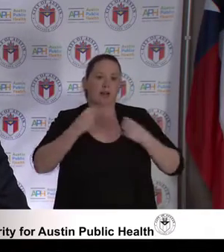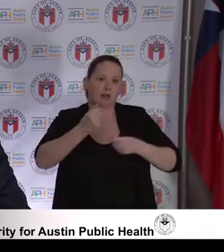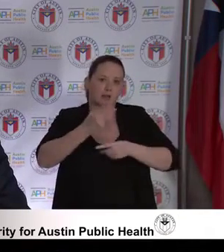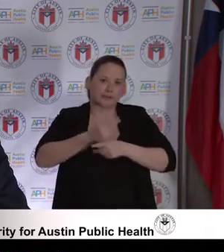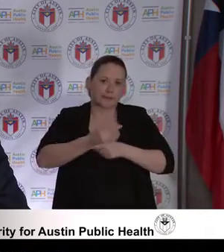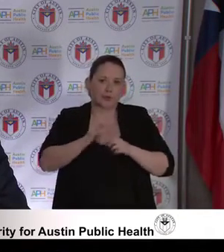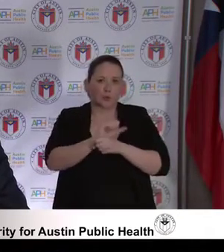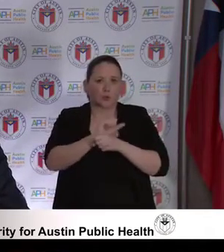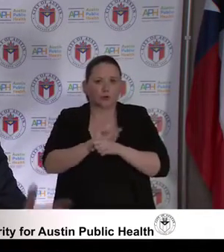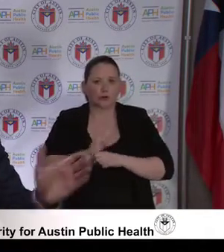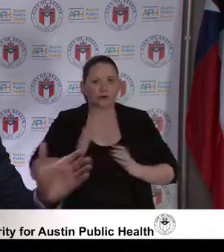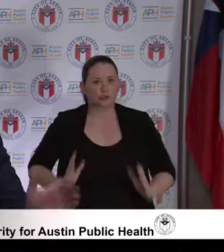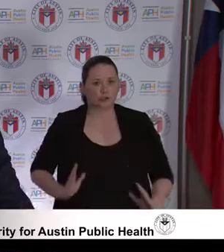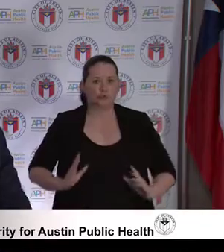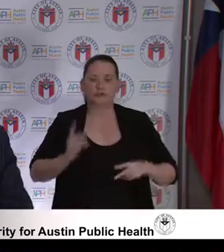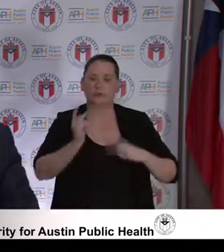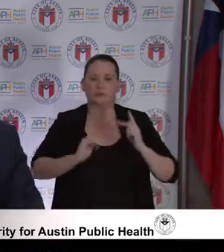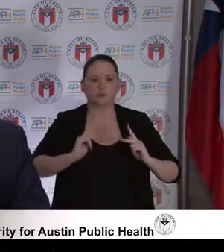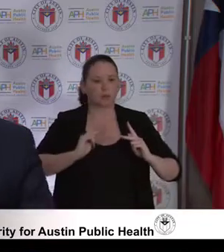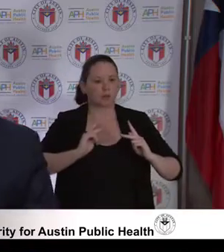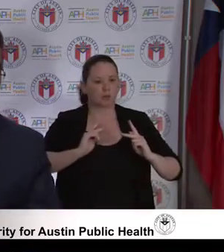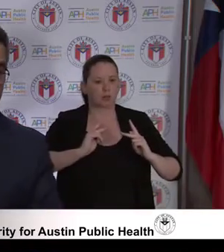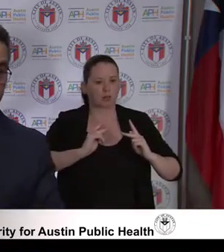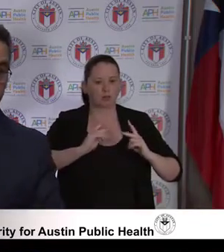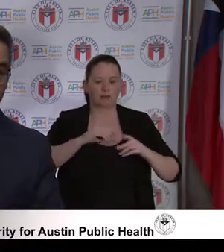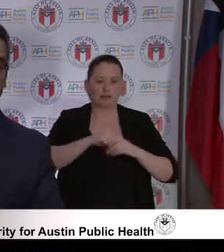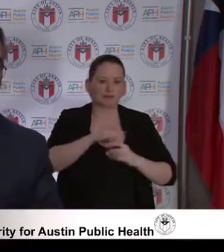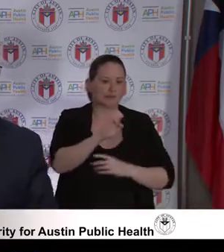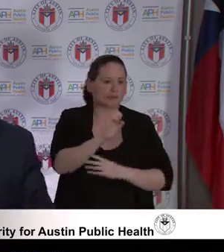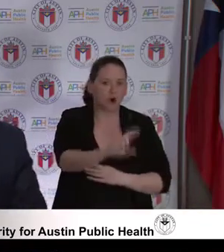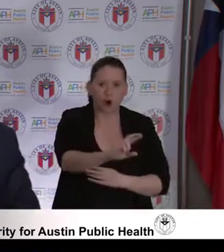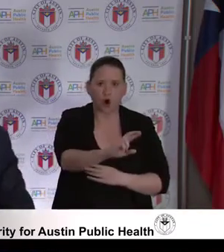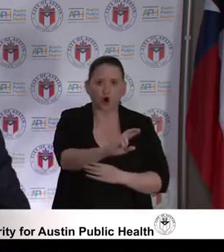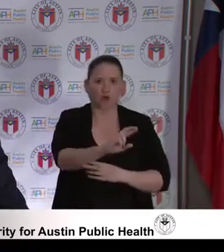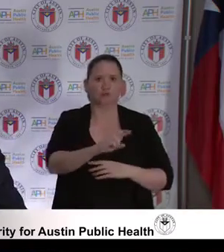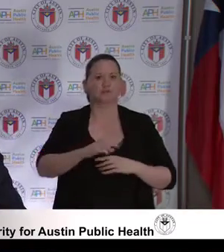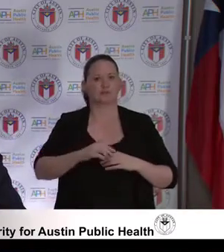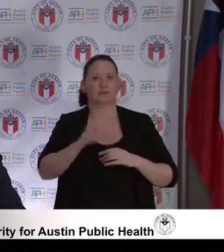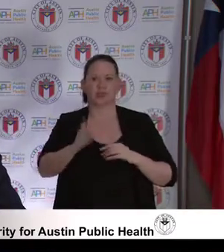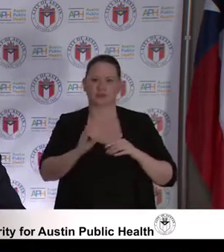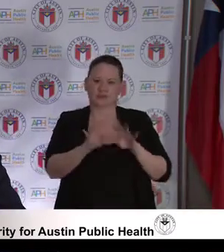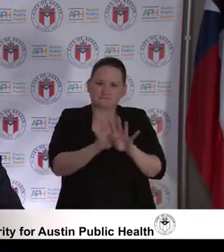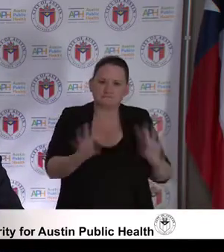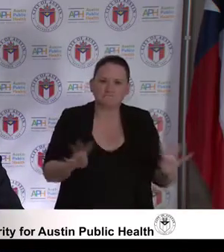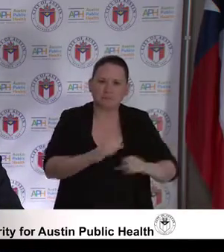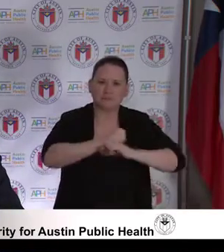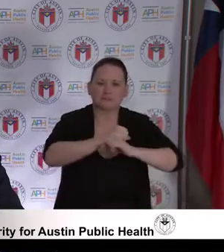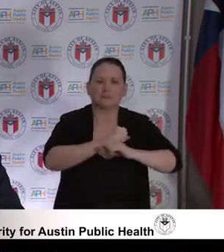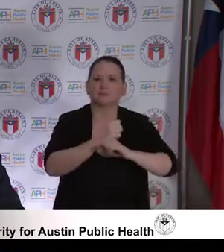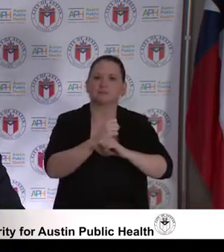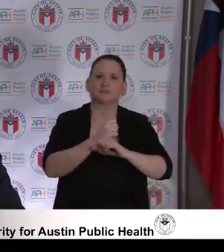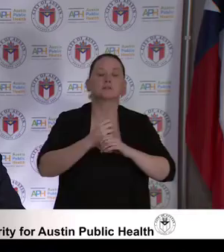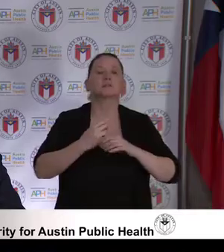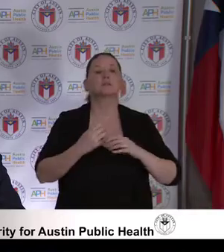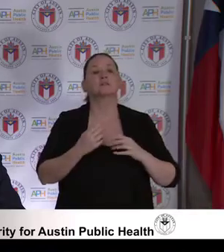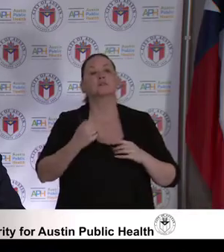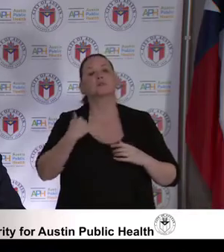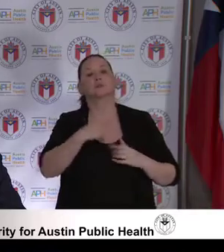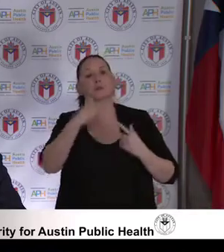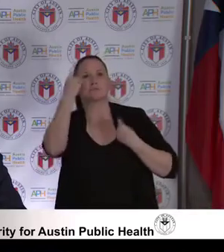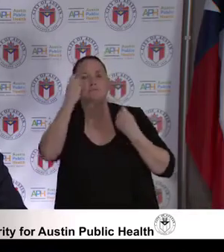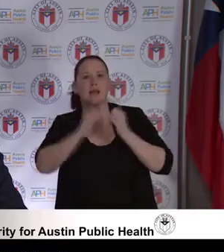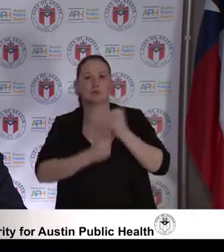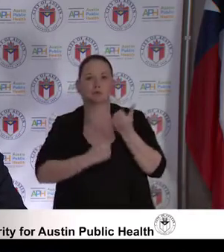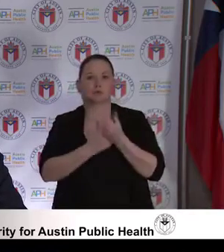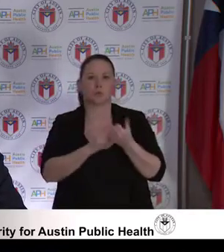workers, our ERs are on the front lines. And when we think about how we can support our